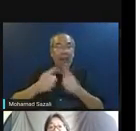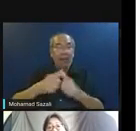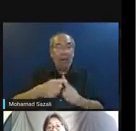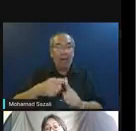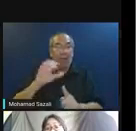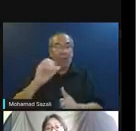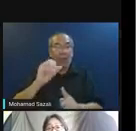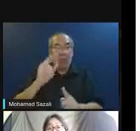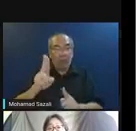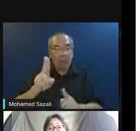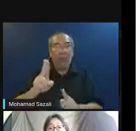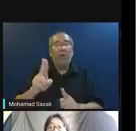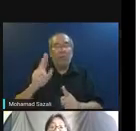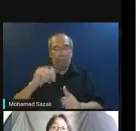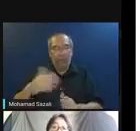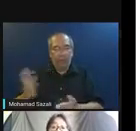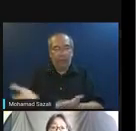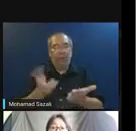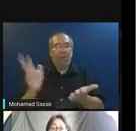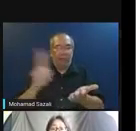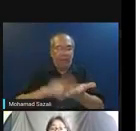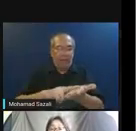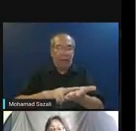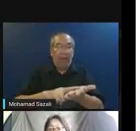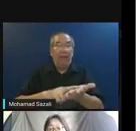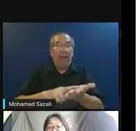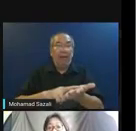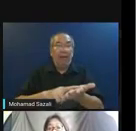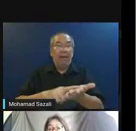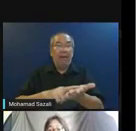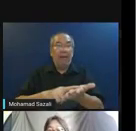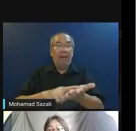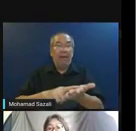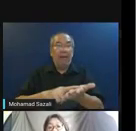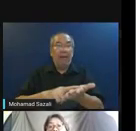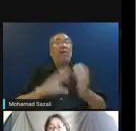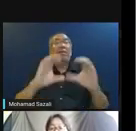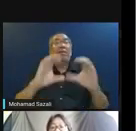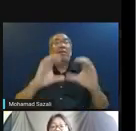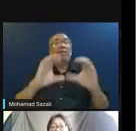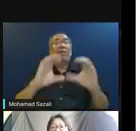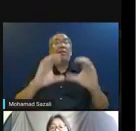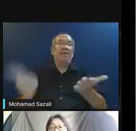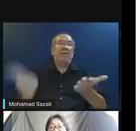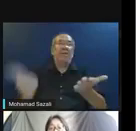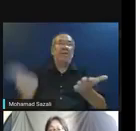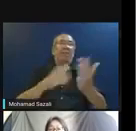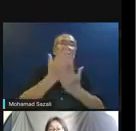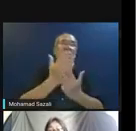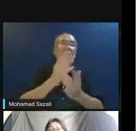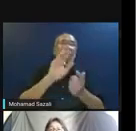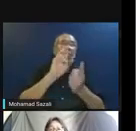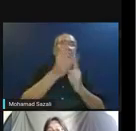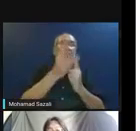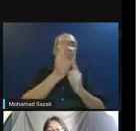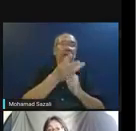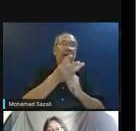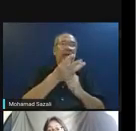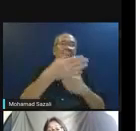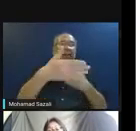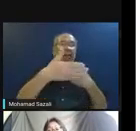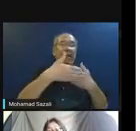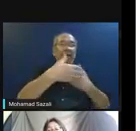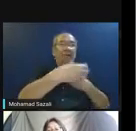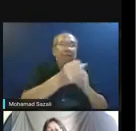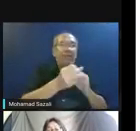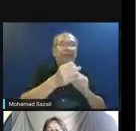So if you have any family members who are actually OKU, please encourage them to register